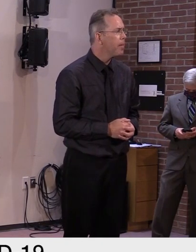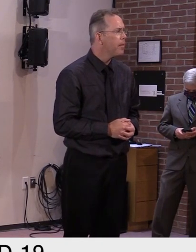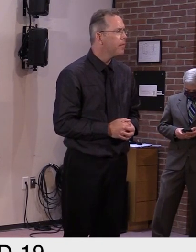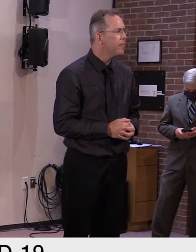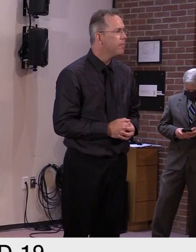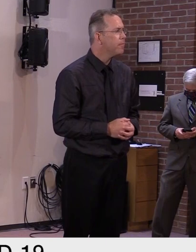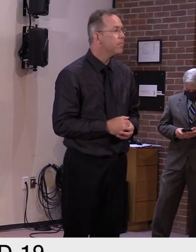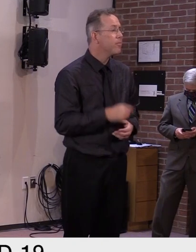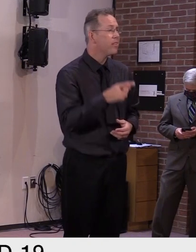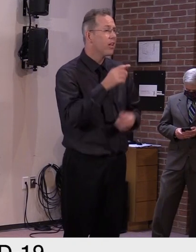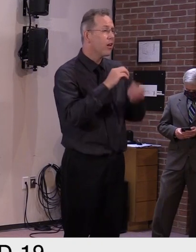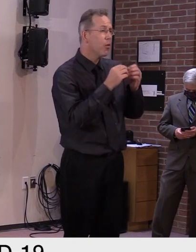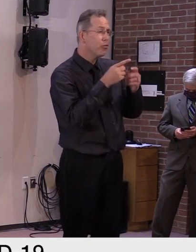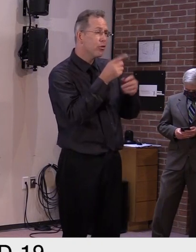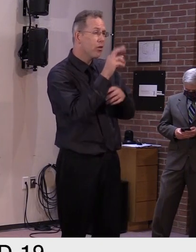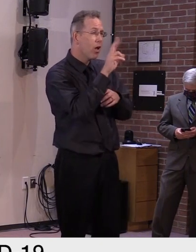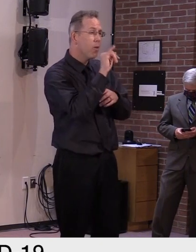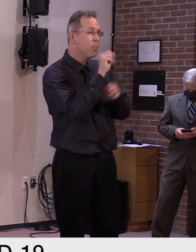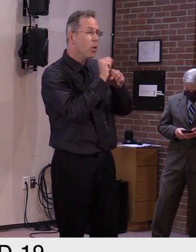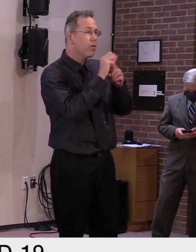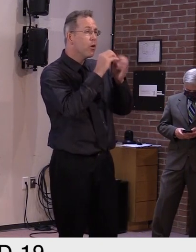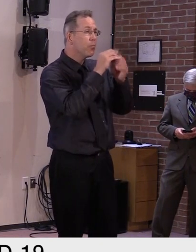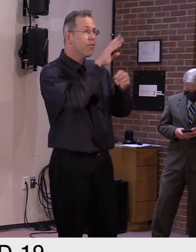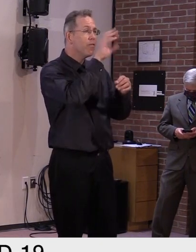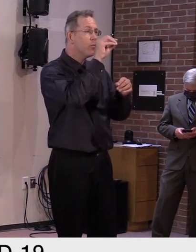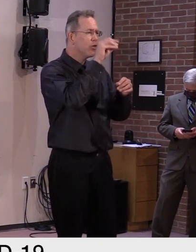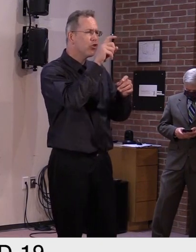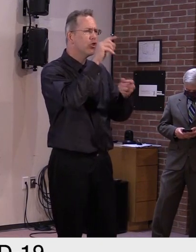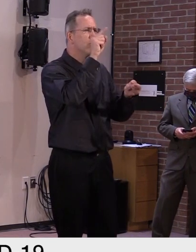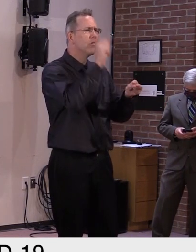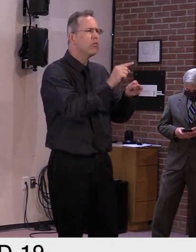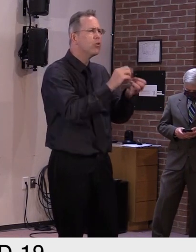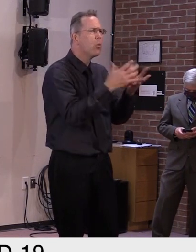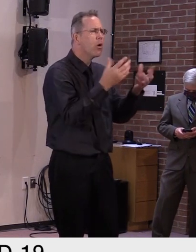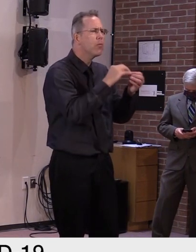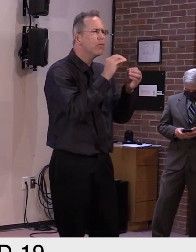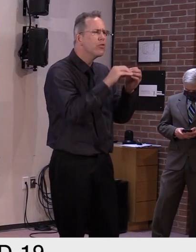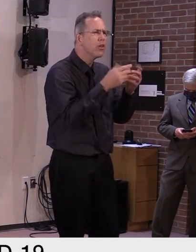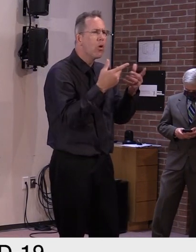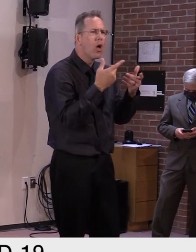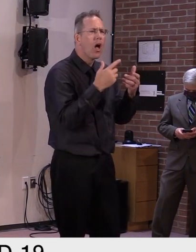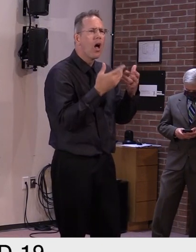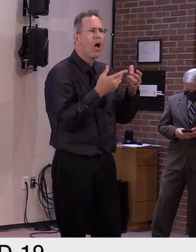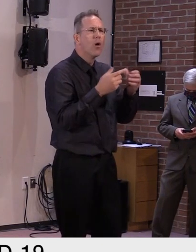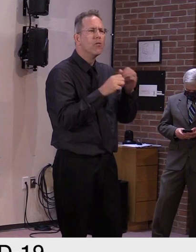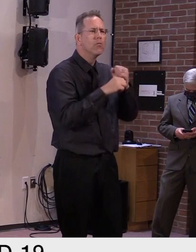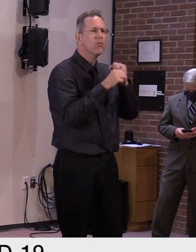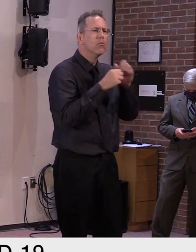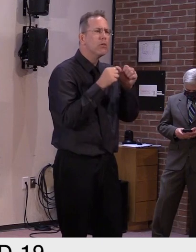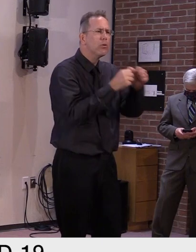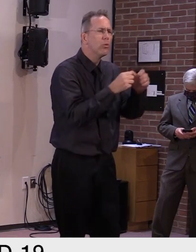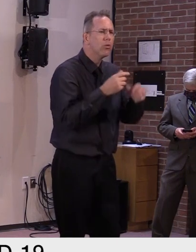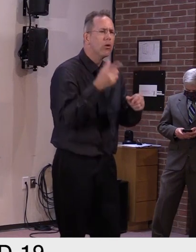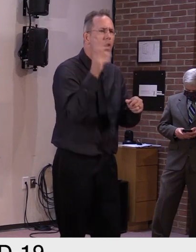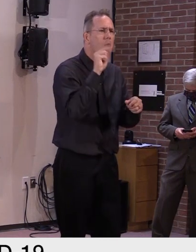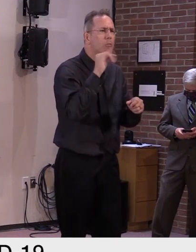federal extended benefits that some people are now relying on?